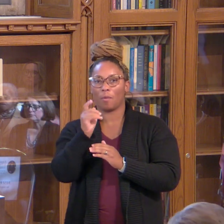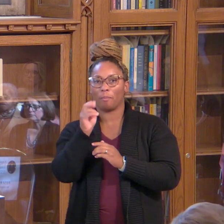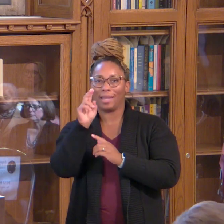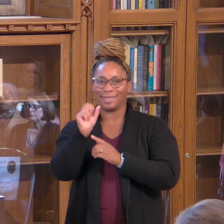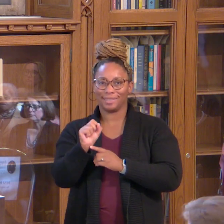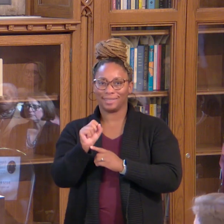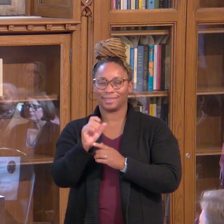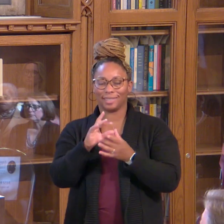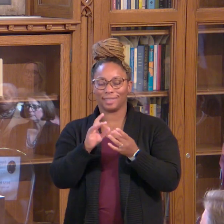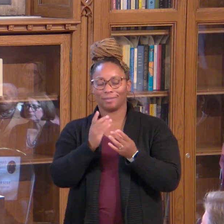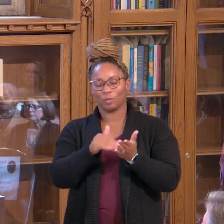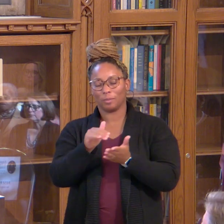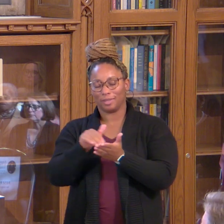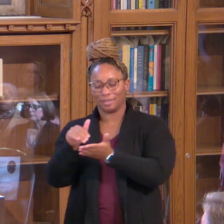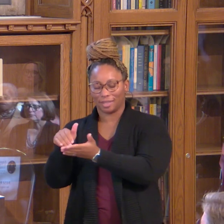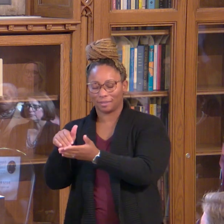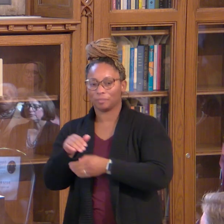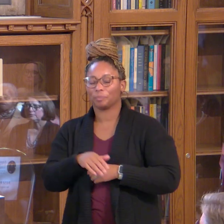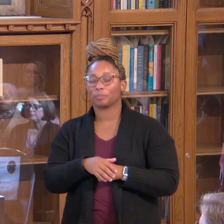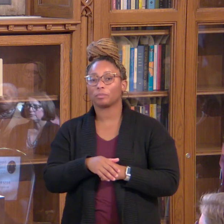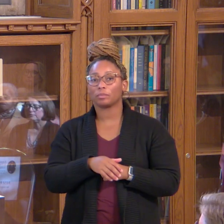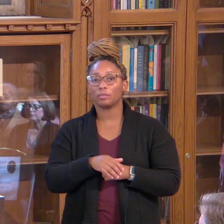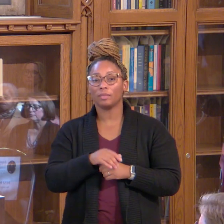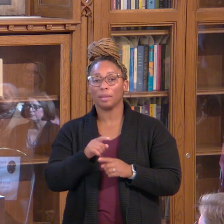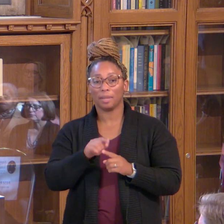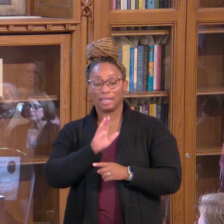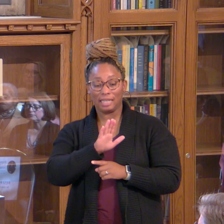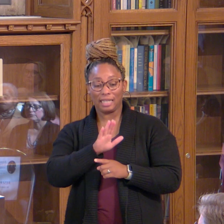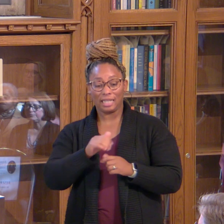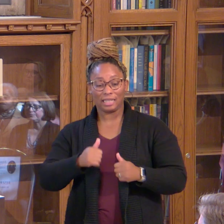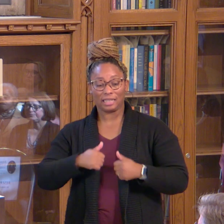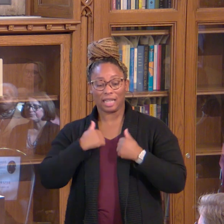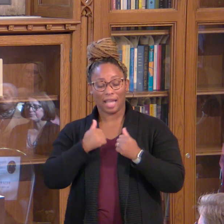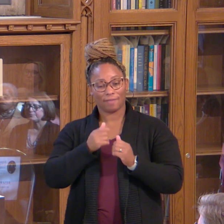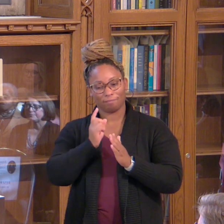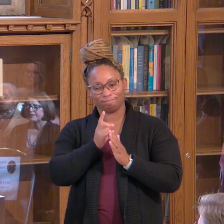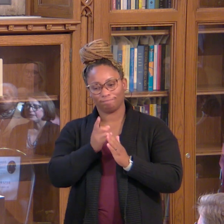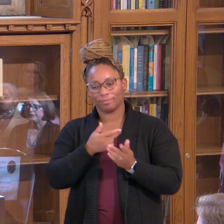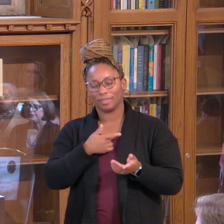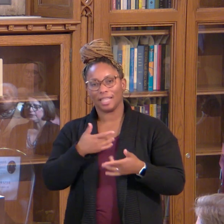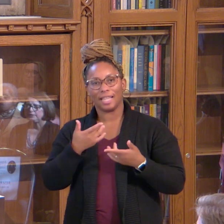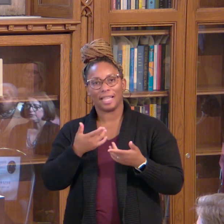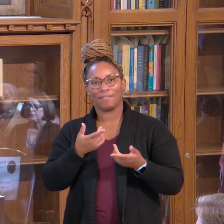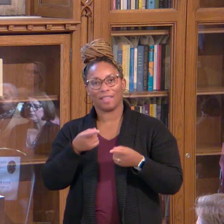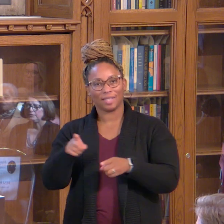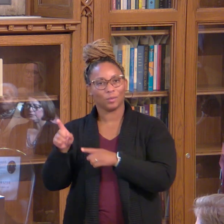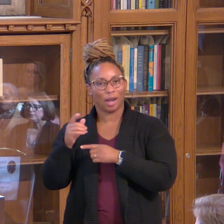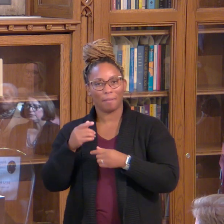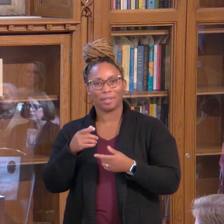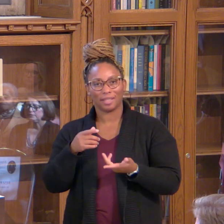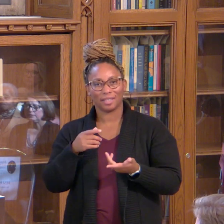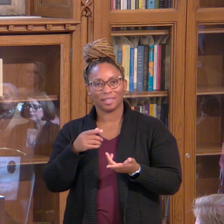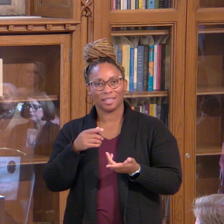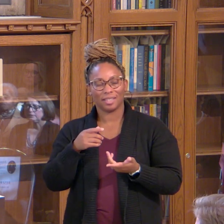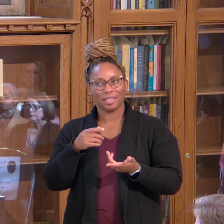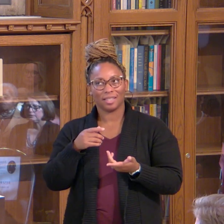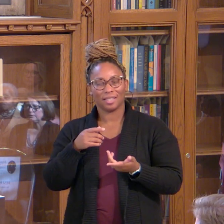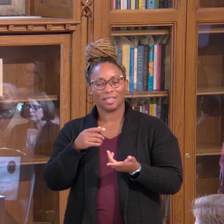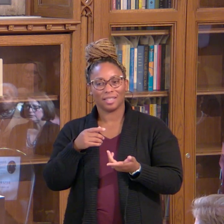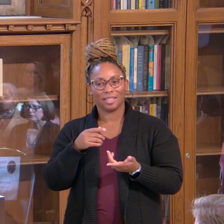upcoming upcoming books but in his own life momentous events were certainly taking place he moves